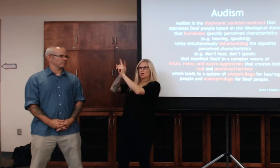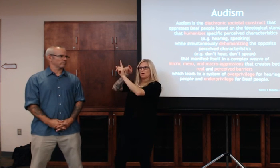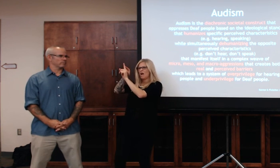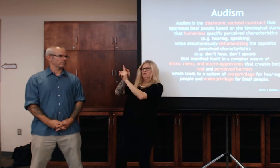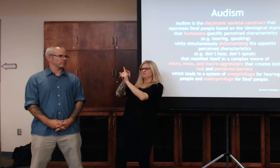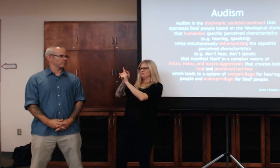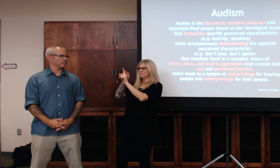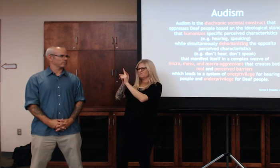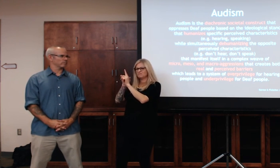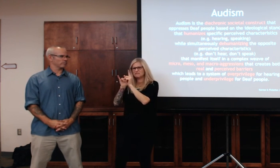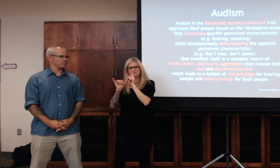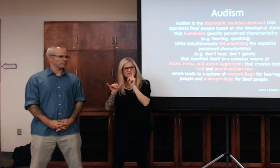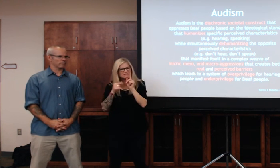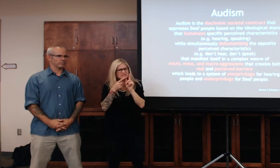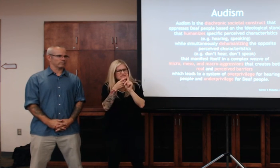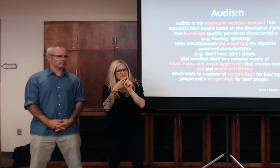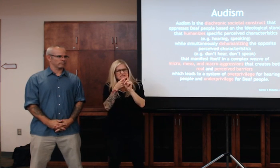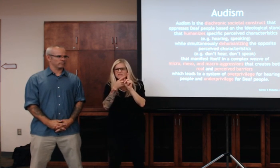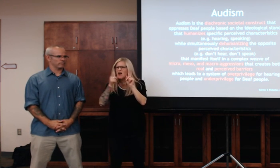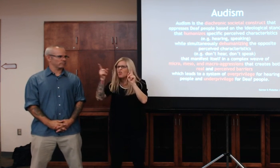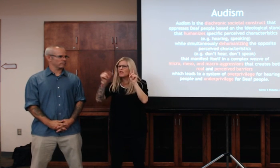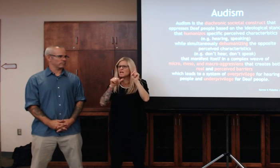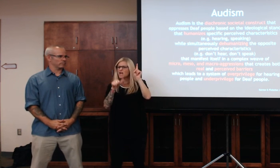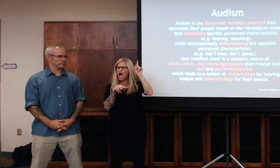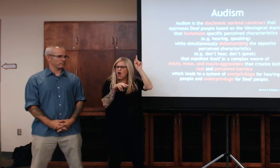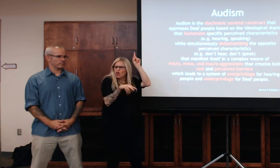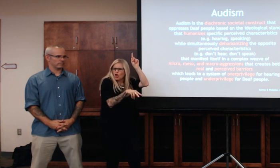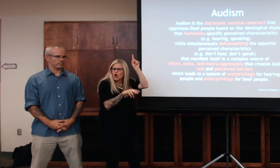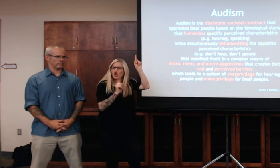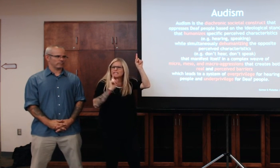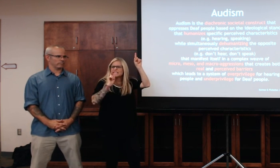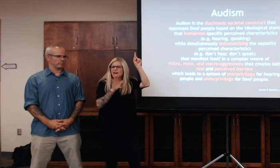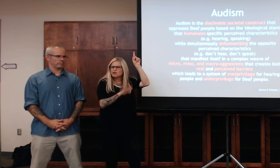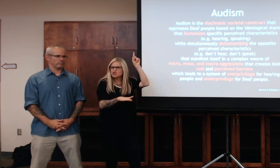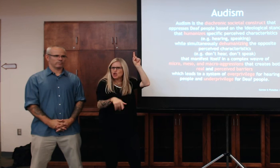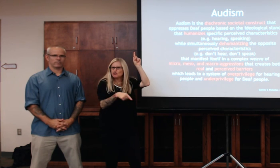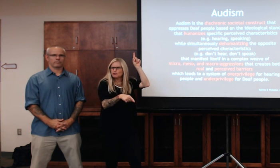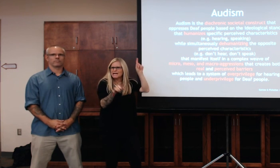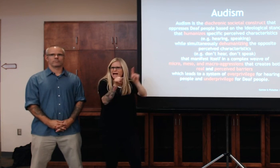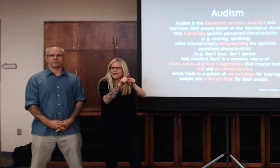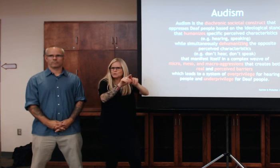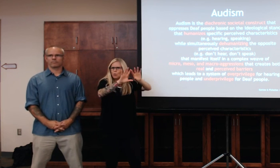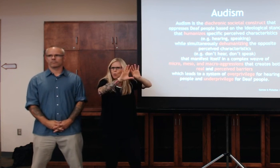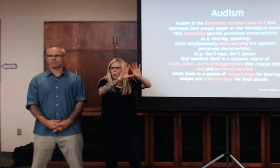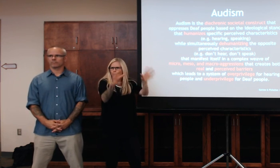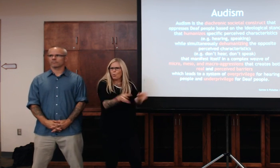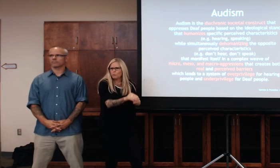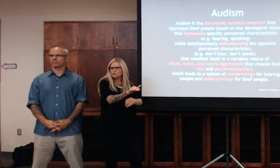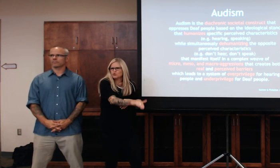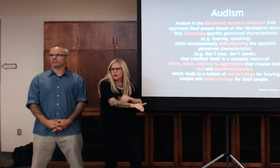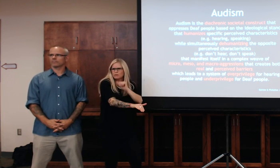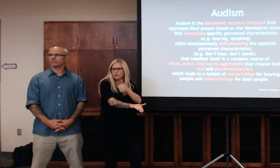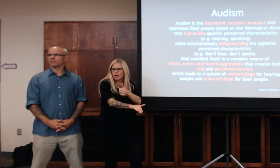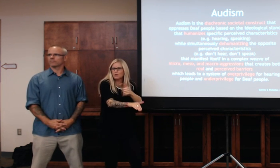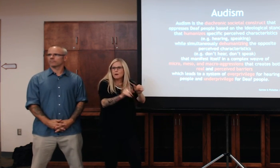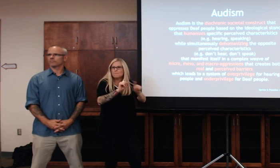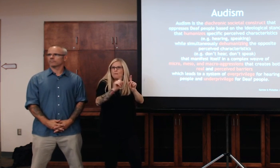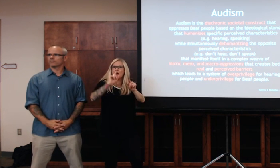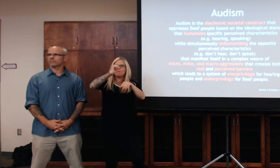Now, I take this federal law for deaf education. They're not looking at a deaf child as a whole child.